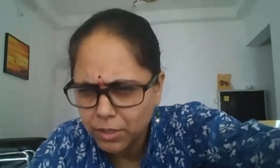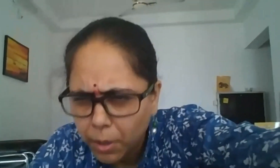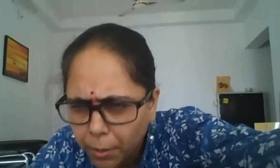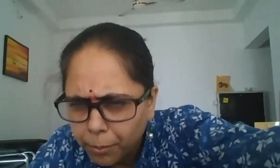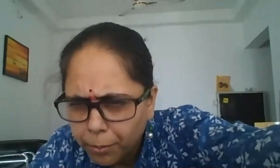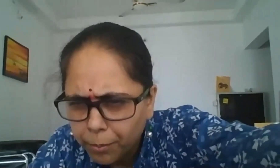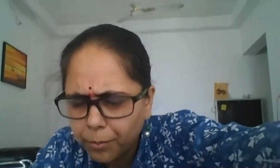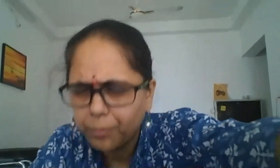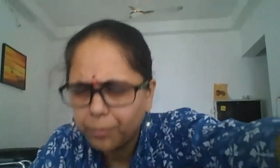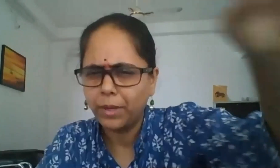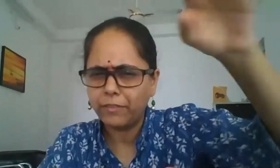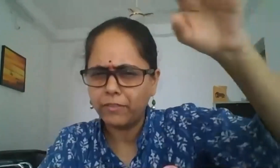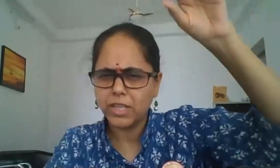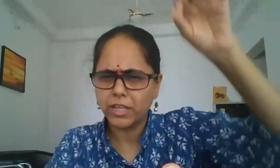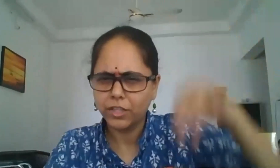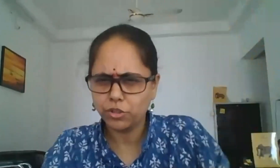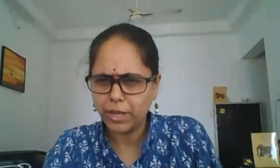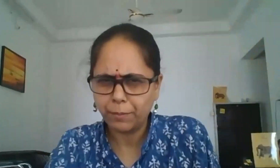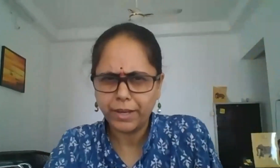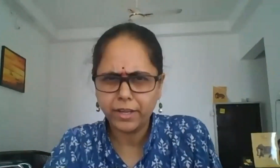messages. Play once again. Should I play it again?